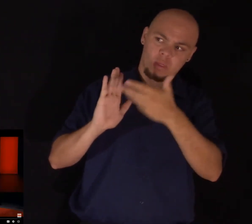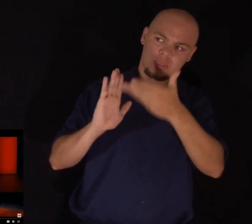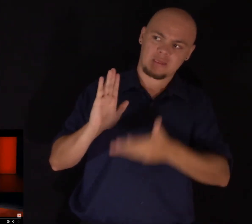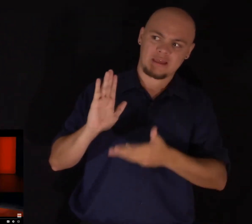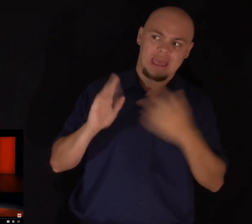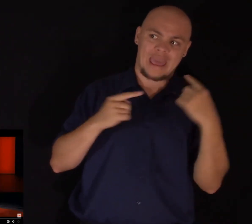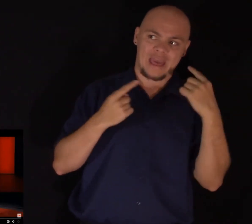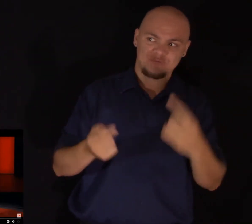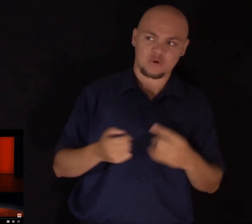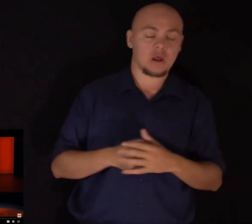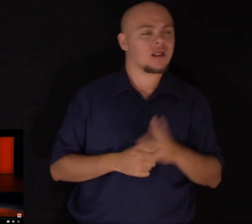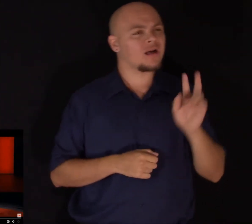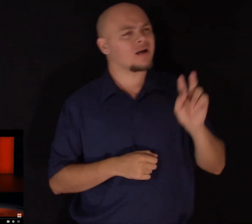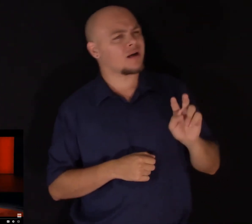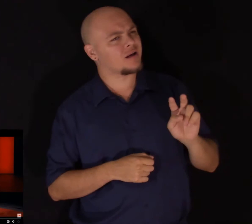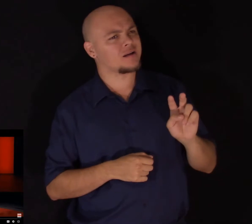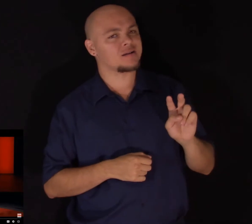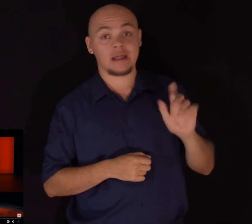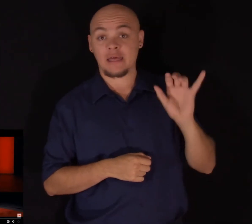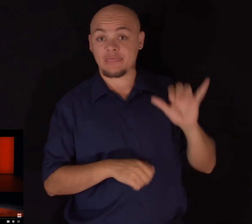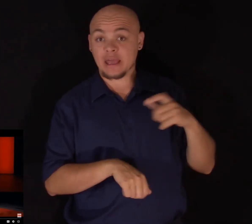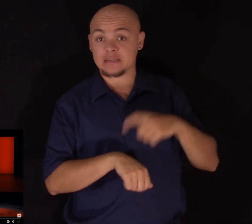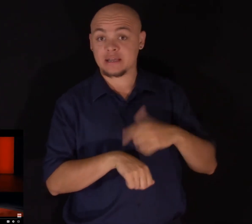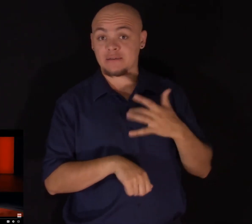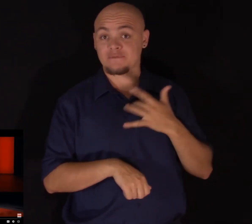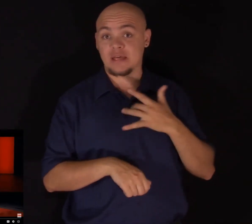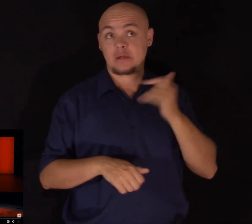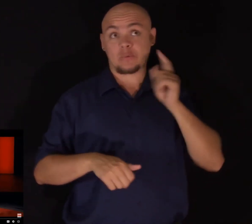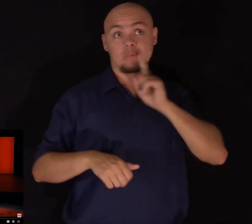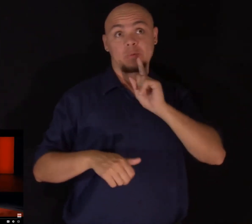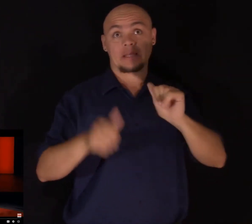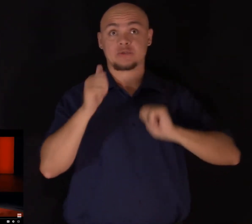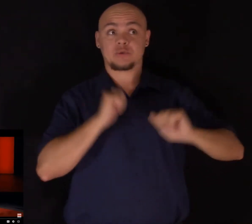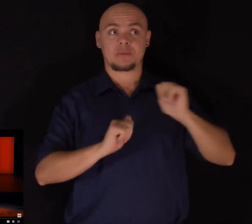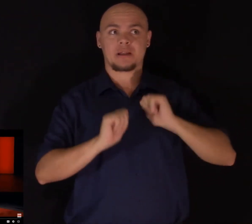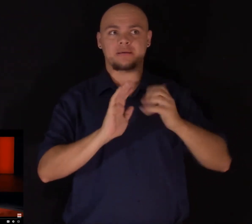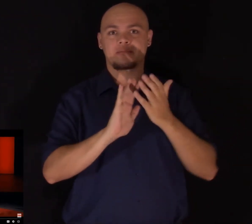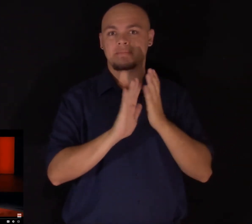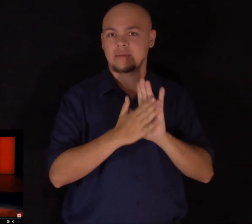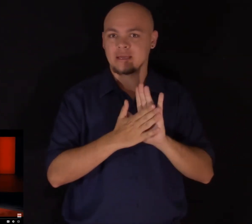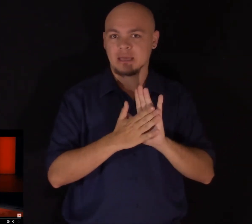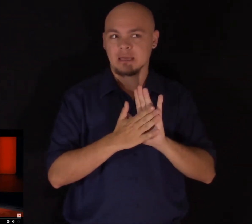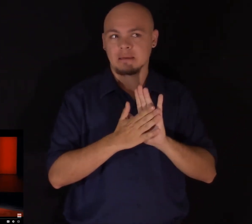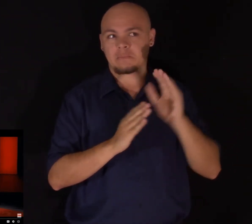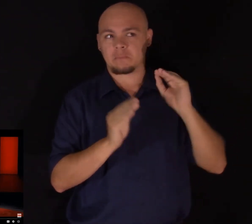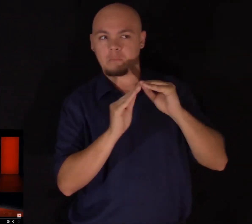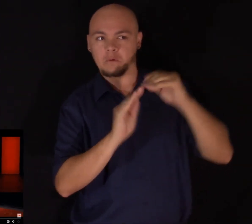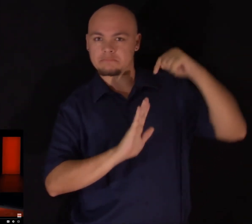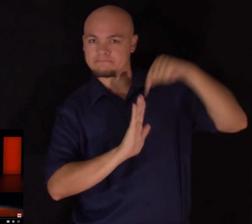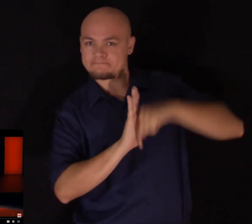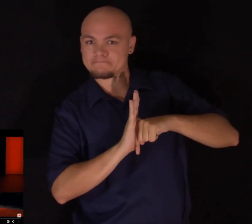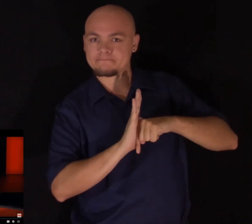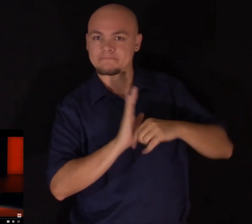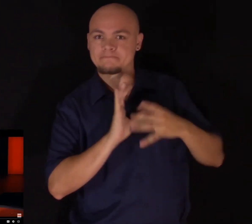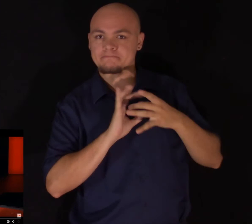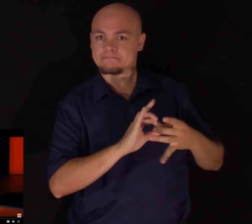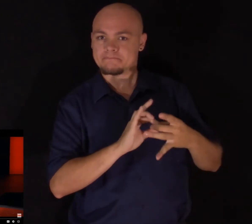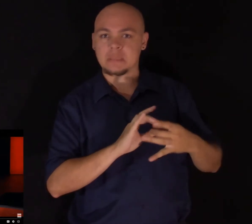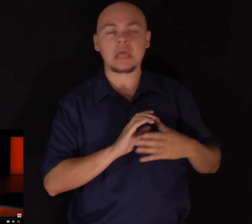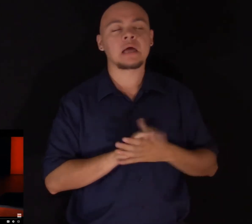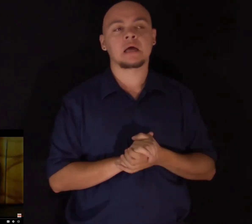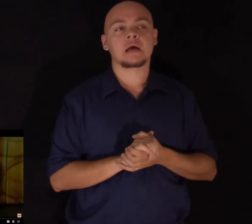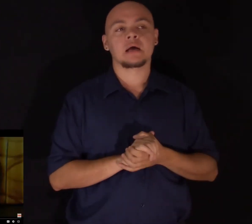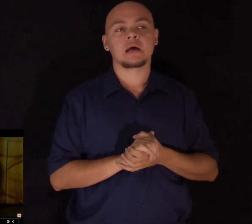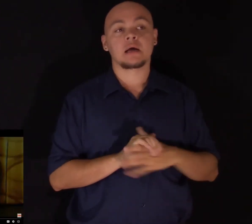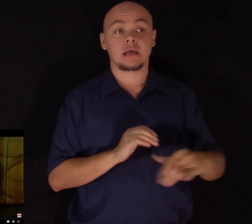And then I looked at her and I said something that at the time felt a little dramatic, but ended up being more prophetic than dramatic. I said,